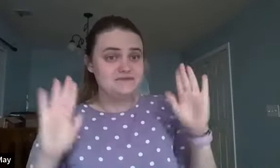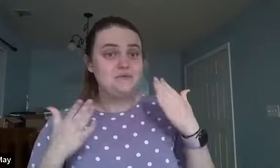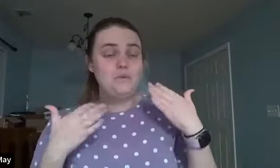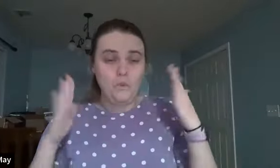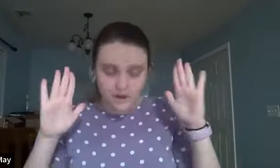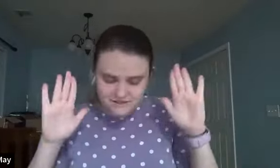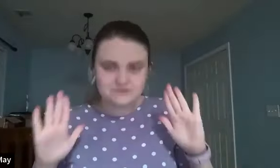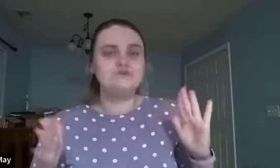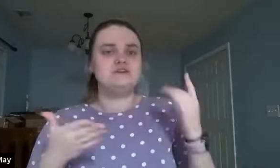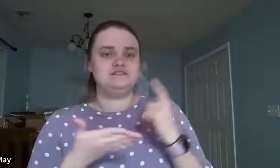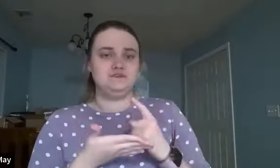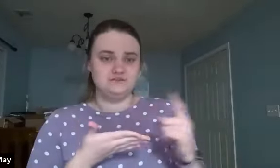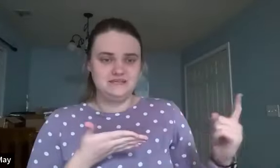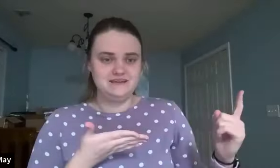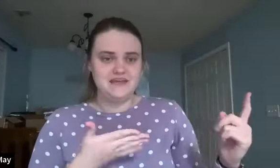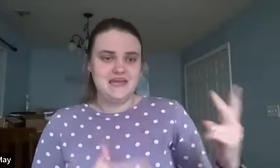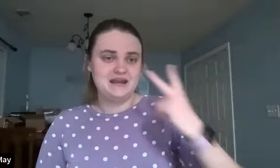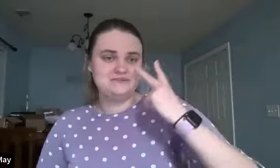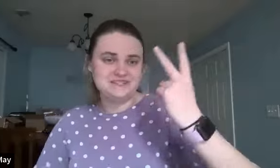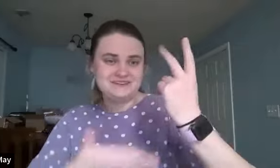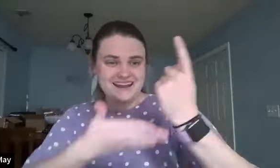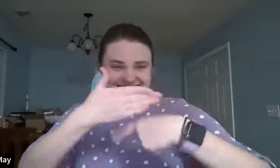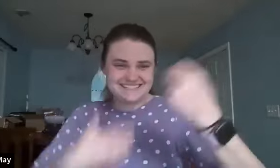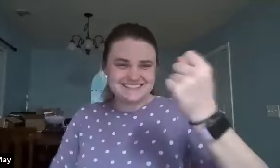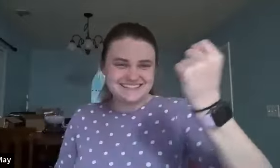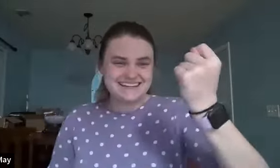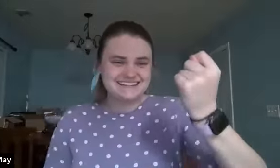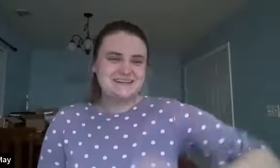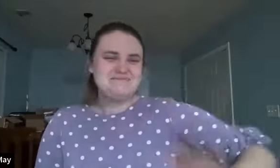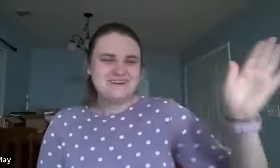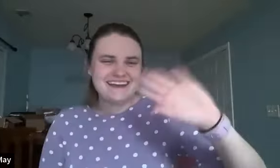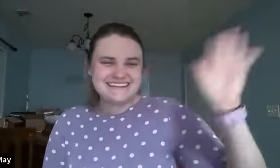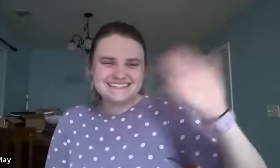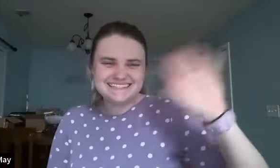a wonderful rest of y'all's week, and I will see you guys next Tuesday. Bye, guys.